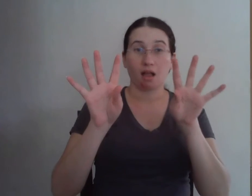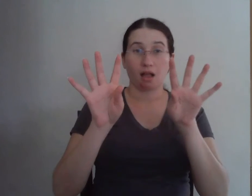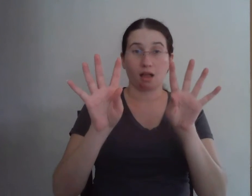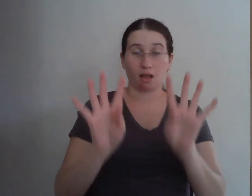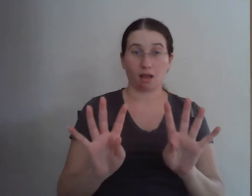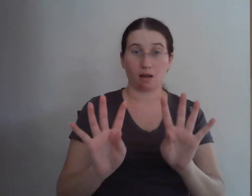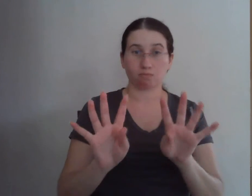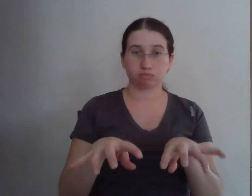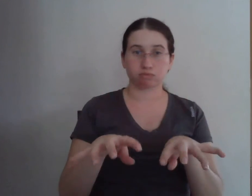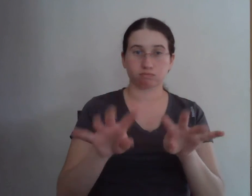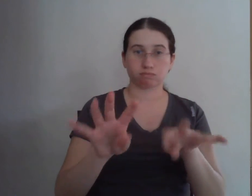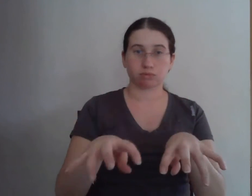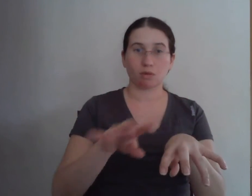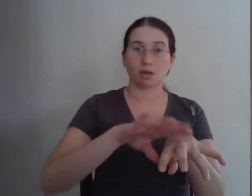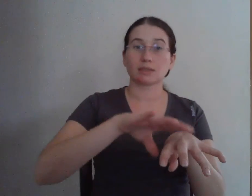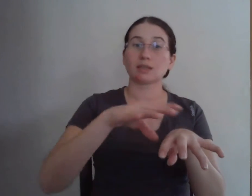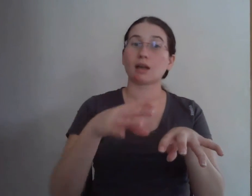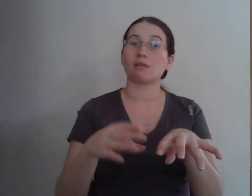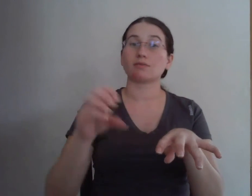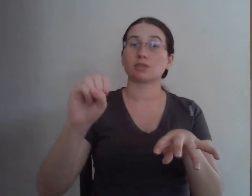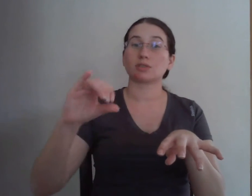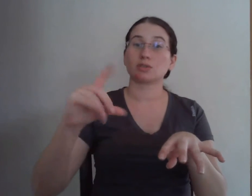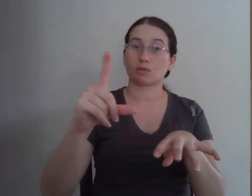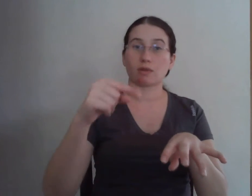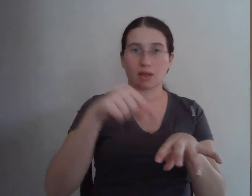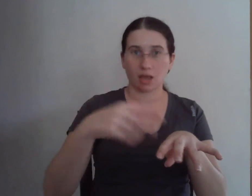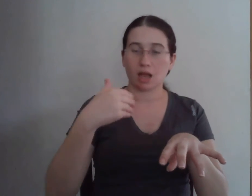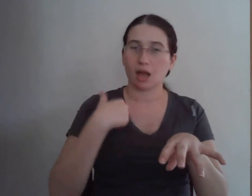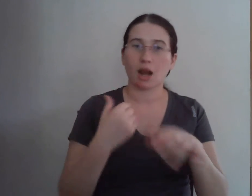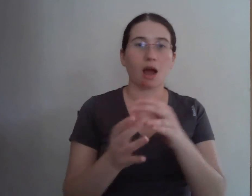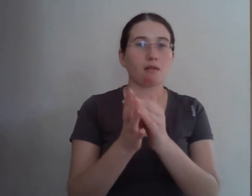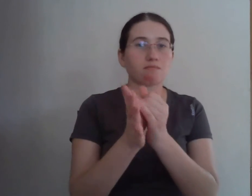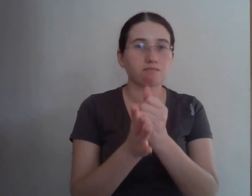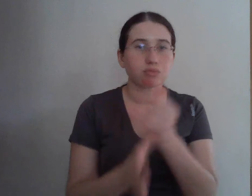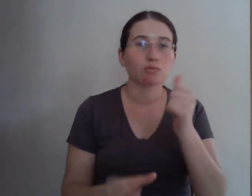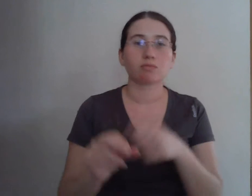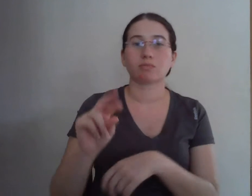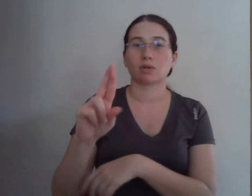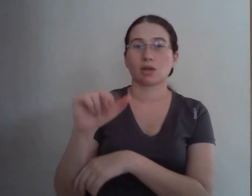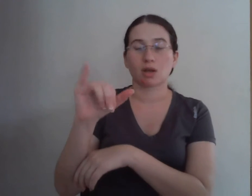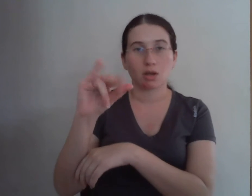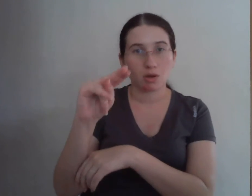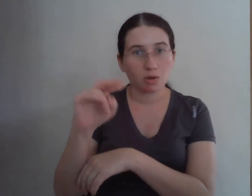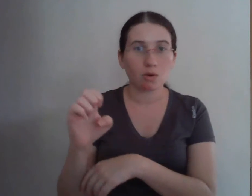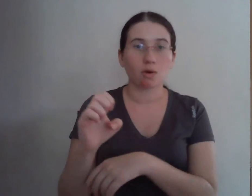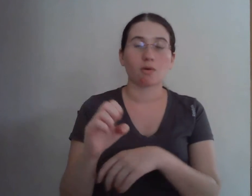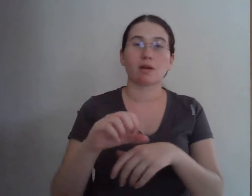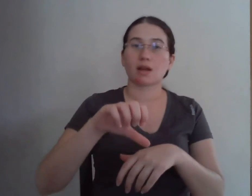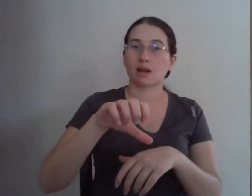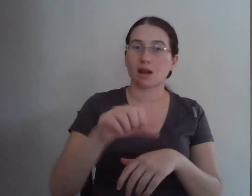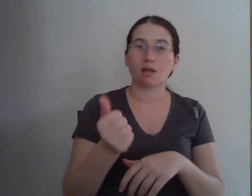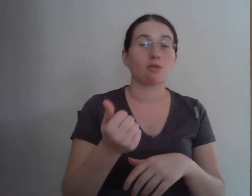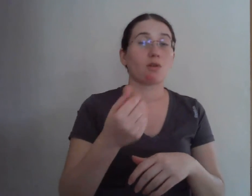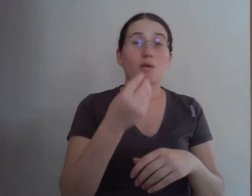as dung, urine, and litter or mulch, as every one of the gardeners amongst you would understand, and that